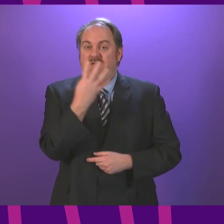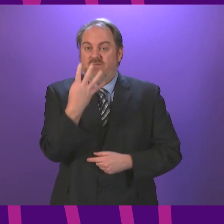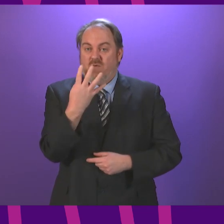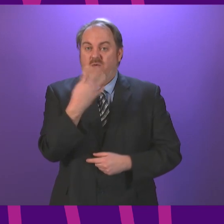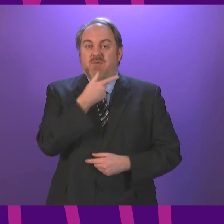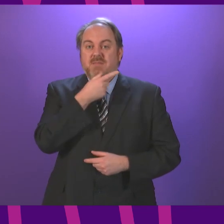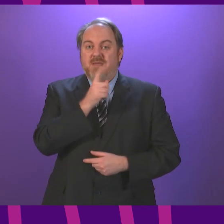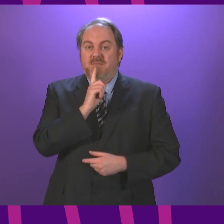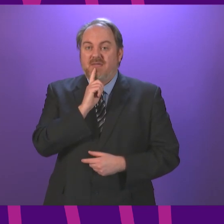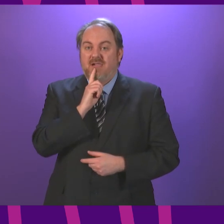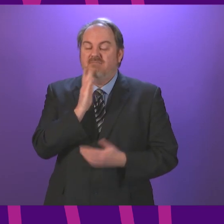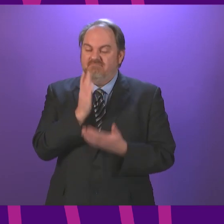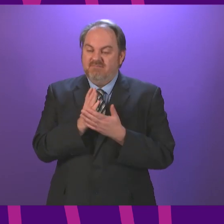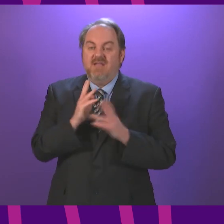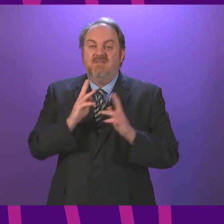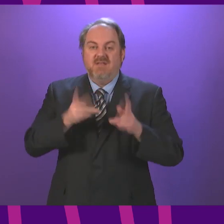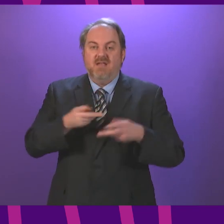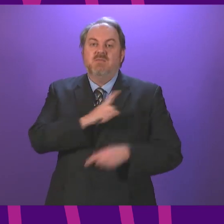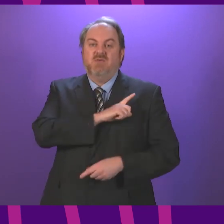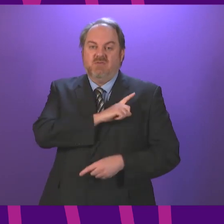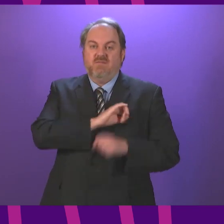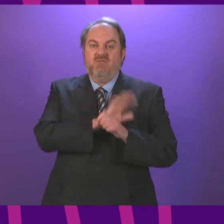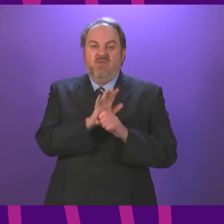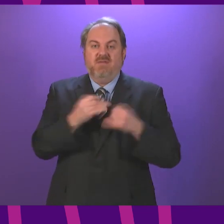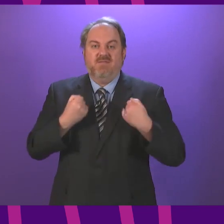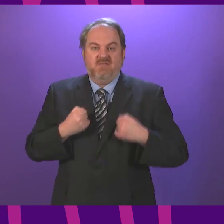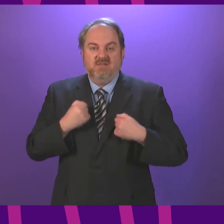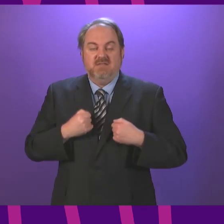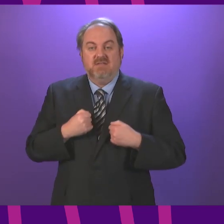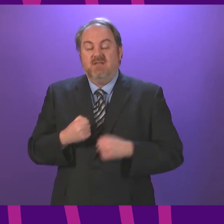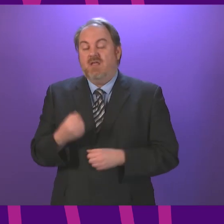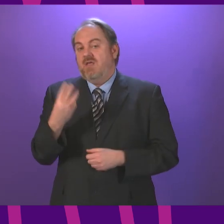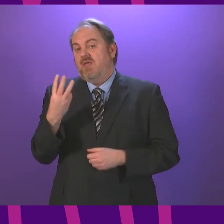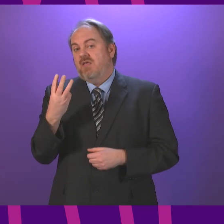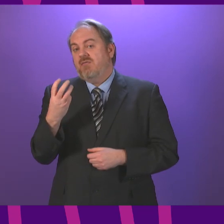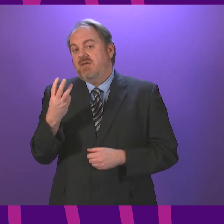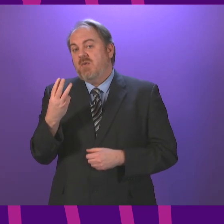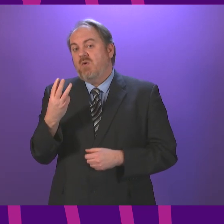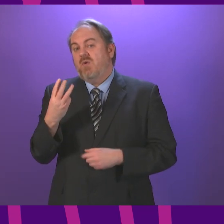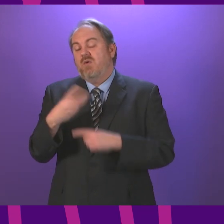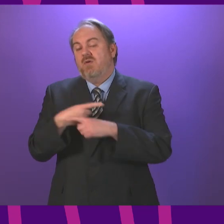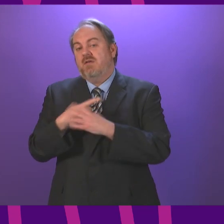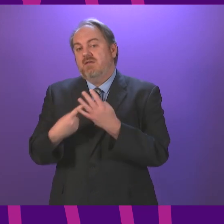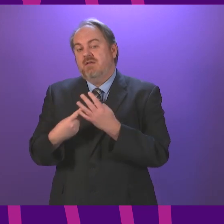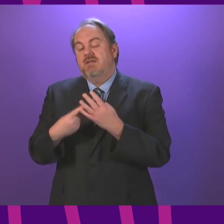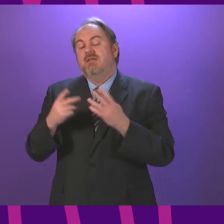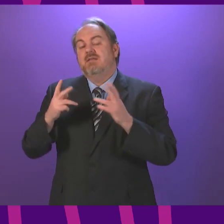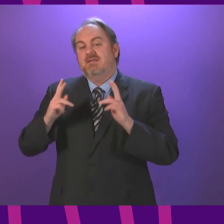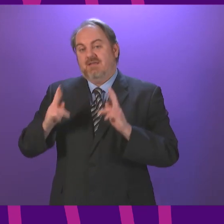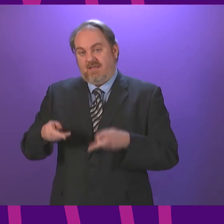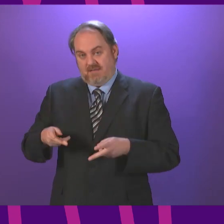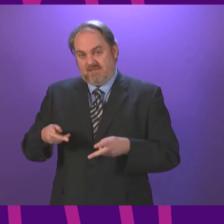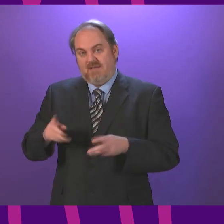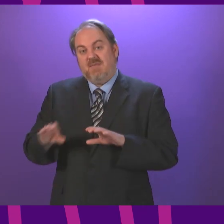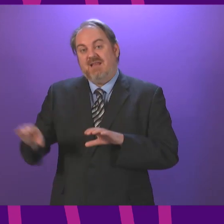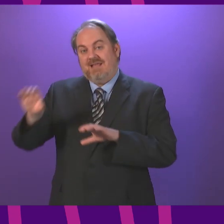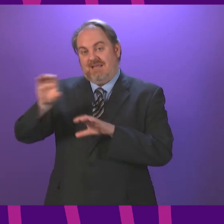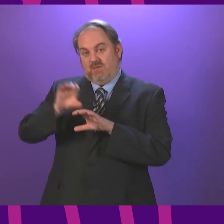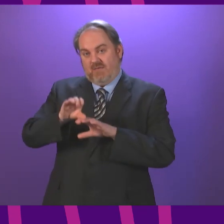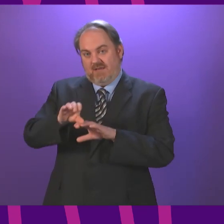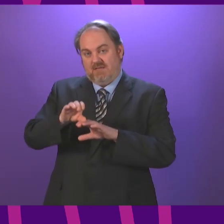registered, and in addition to that, three other deaths that were registered recently, but not yet included in the published total have been added.